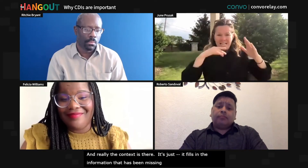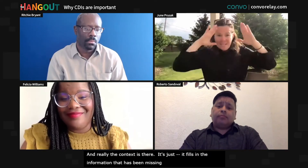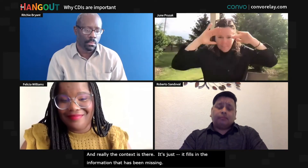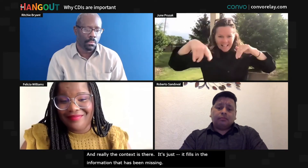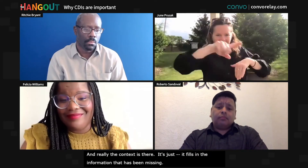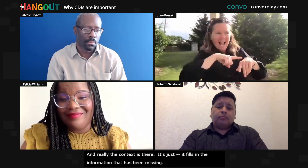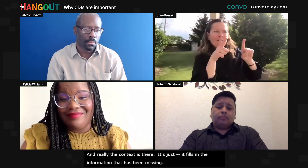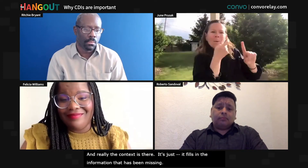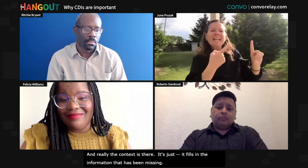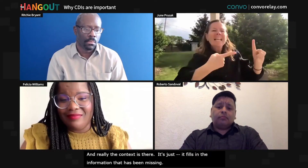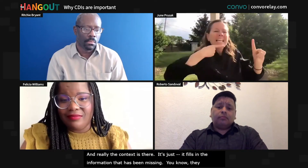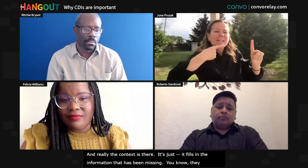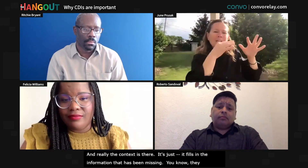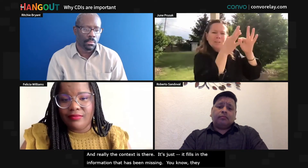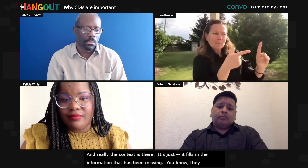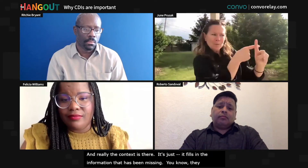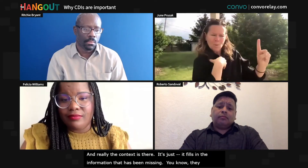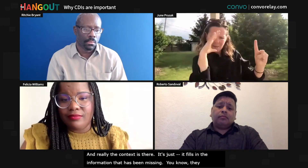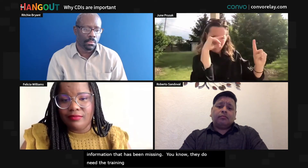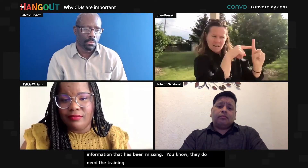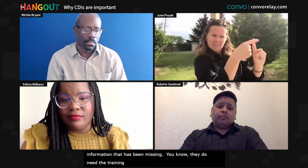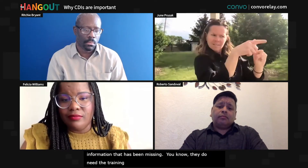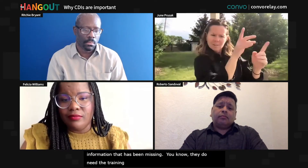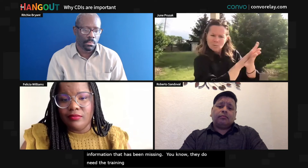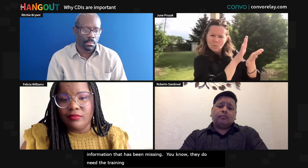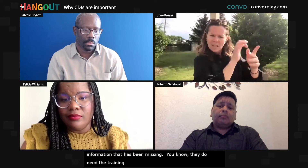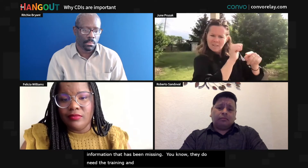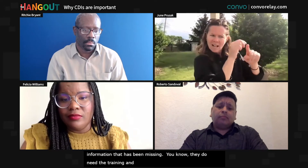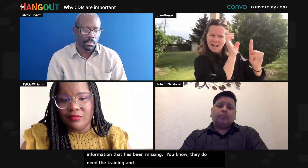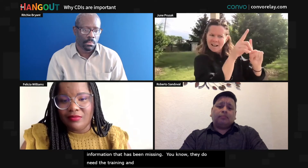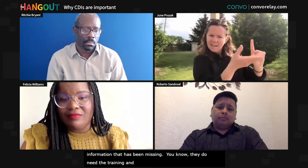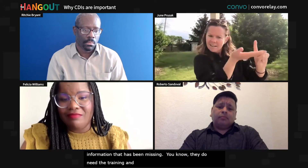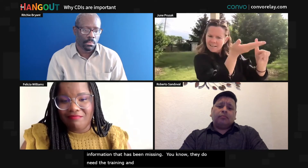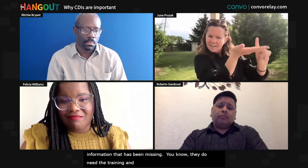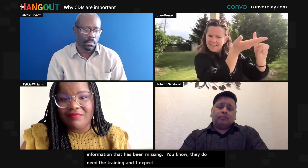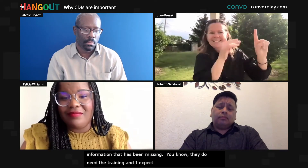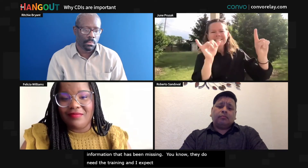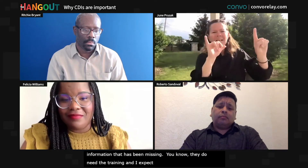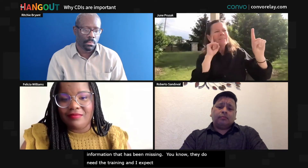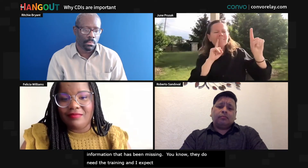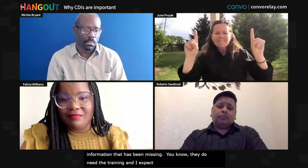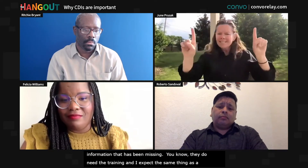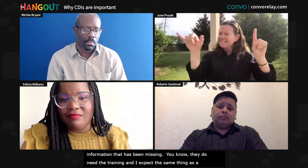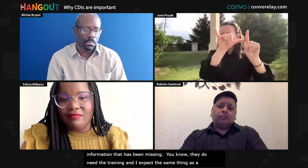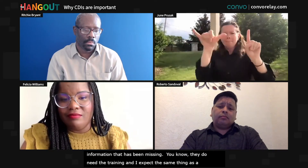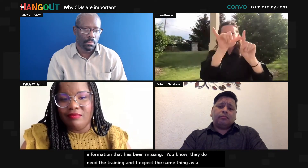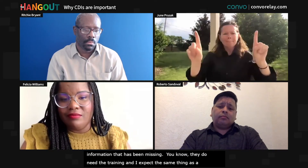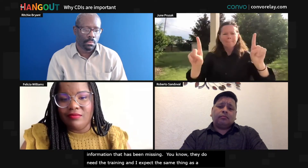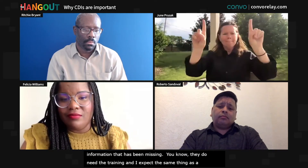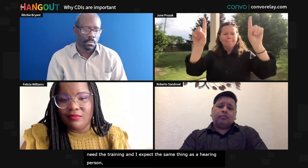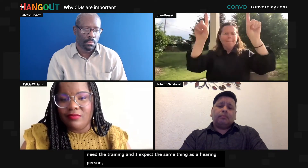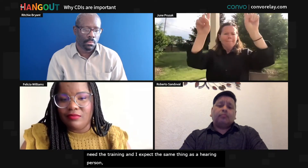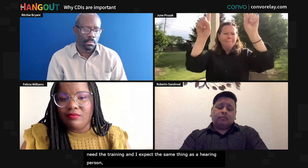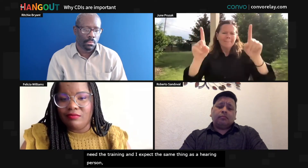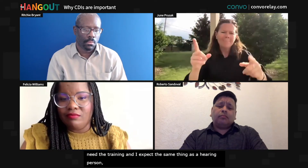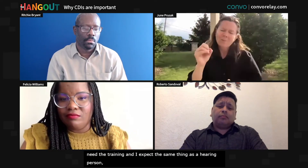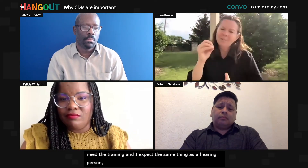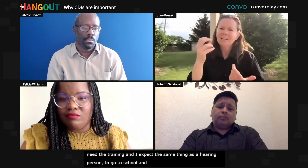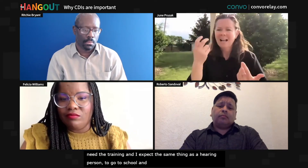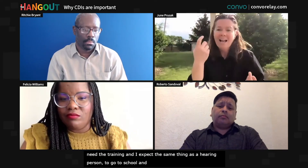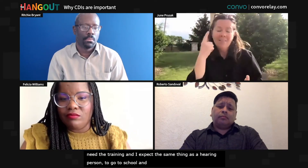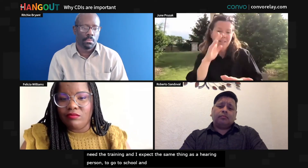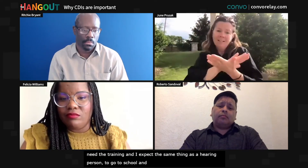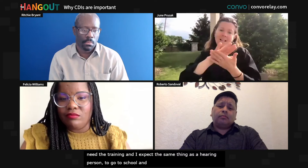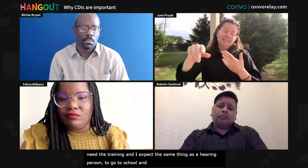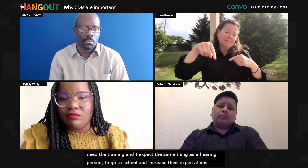need the training. And I expect them, like the same thing as a hearing person, to go to school and increase their expectations. I have those